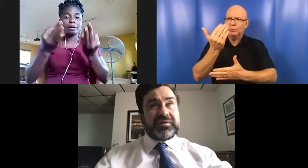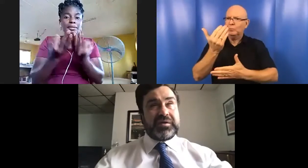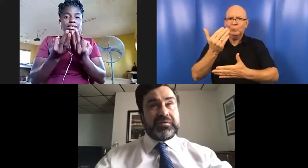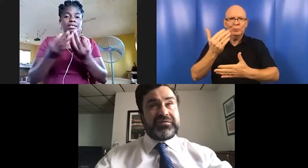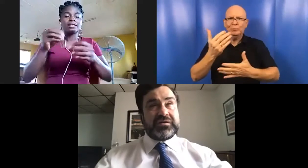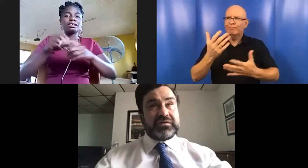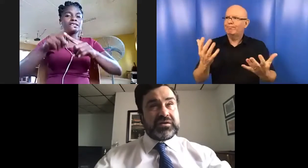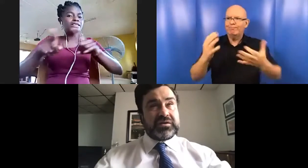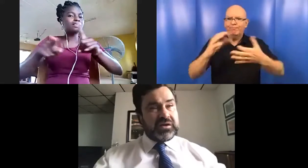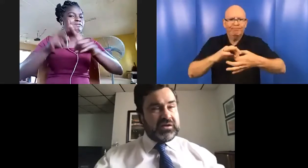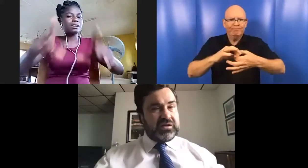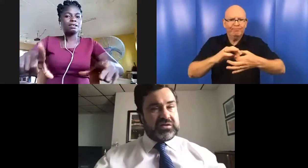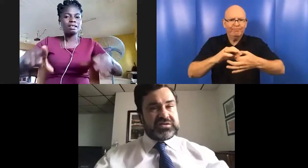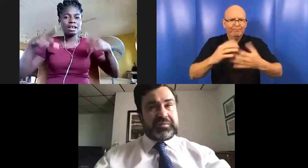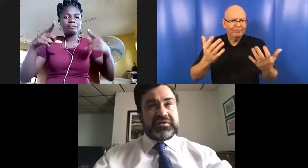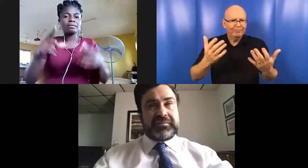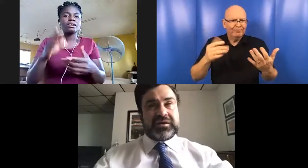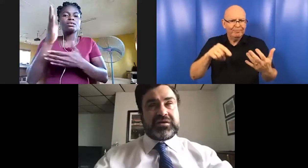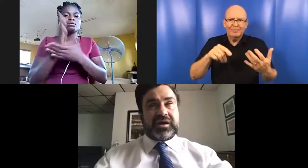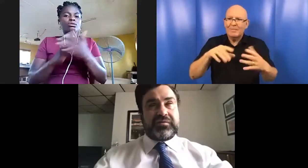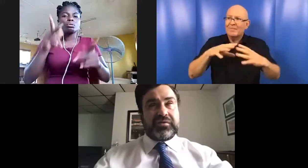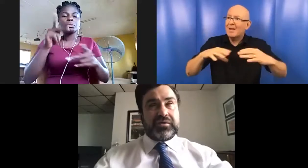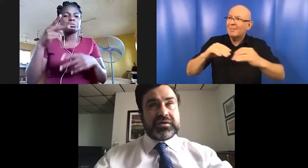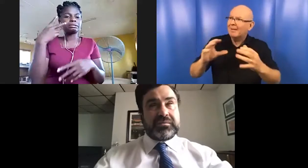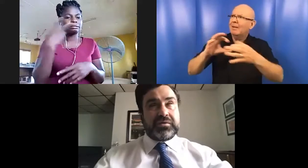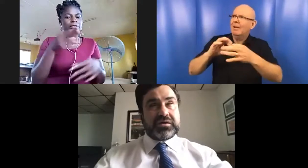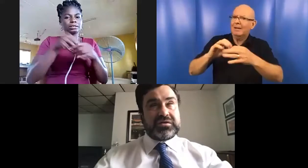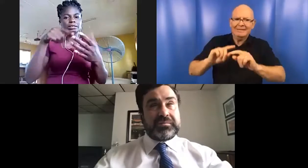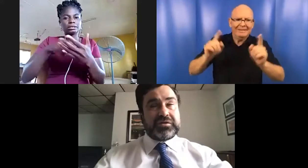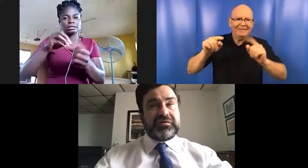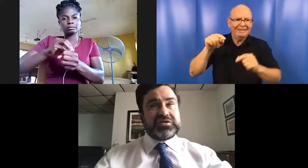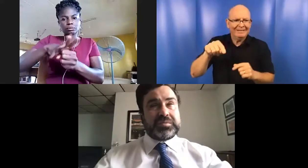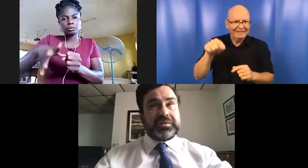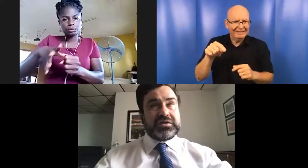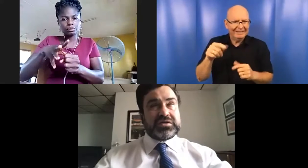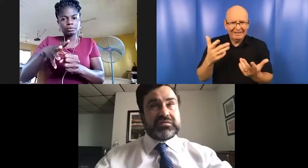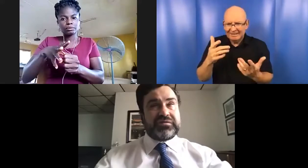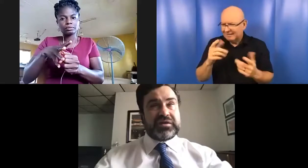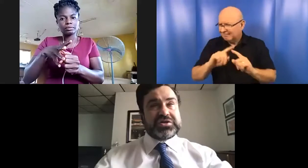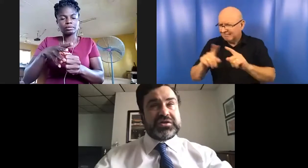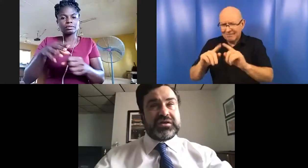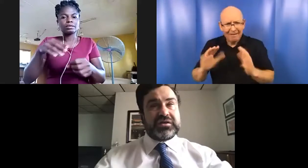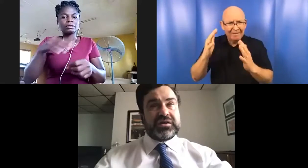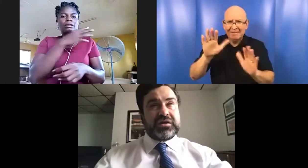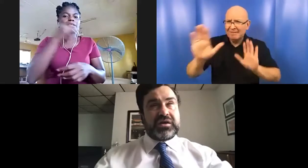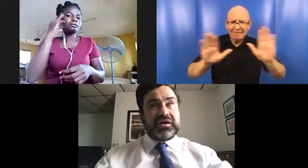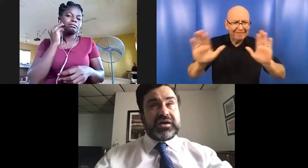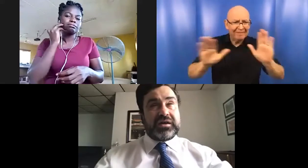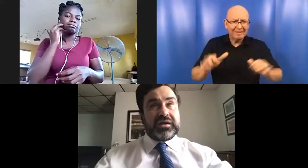Some people found in this pandemic a time for more contemplative experience and reflection, and